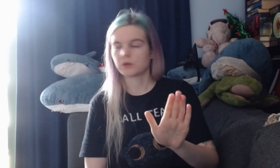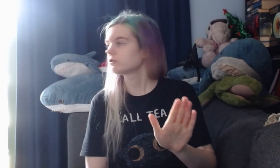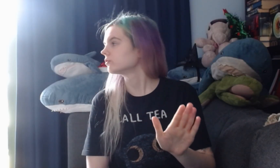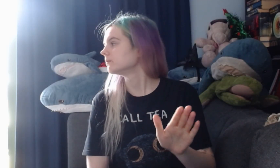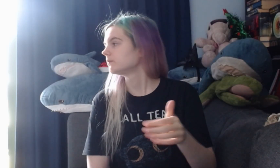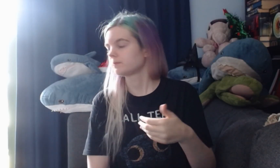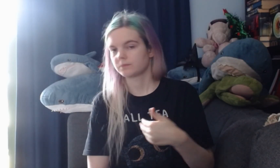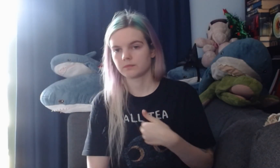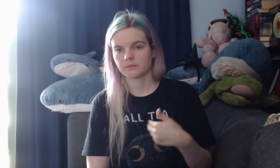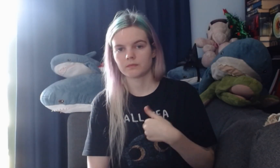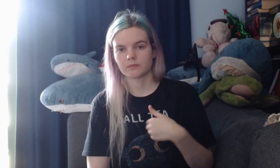motion.